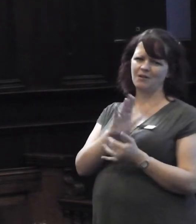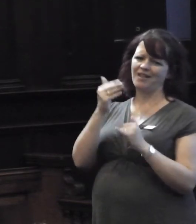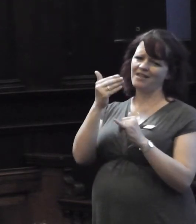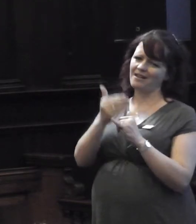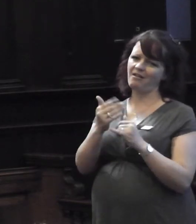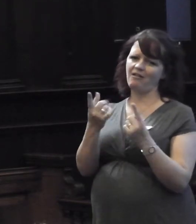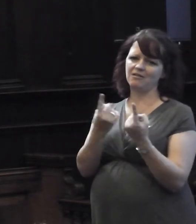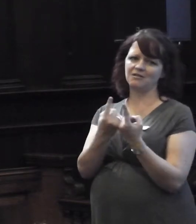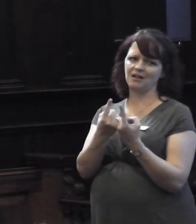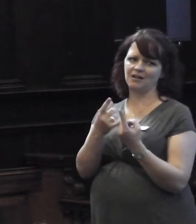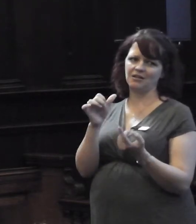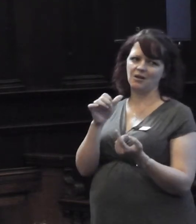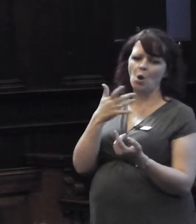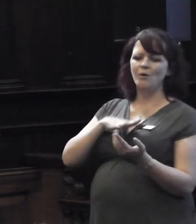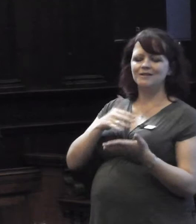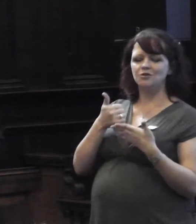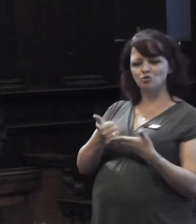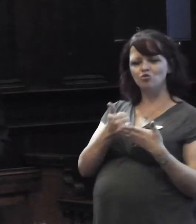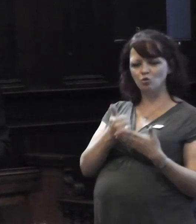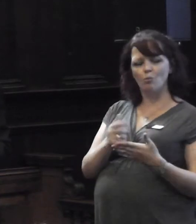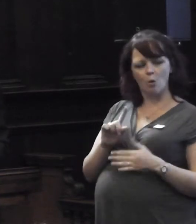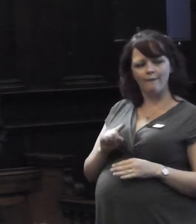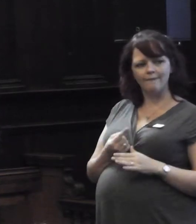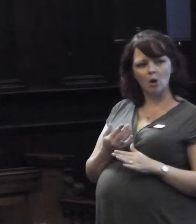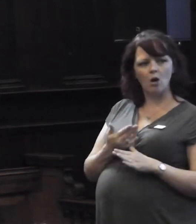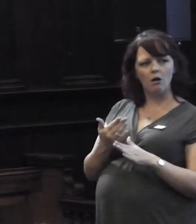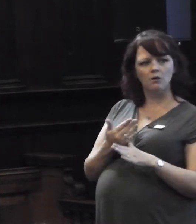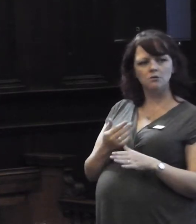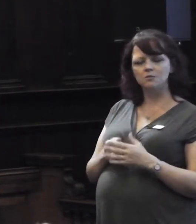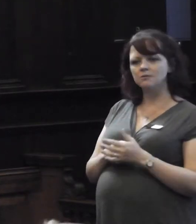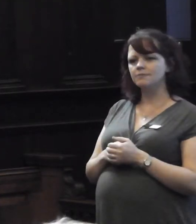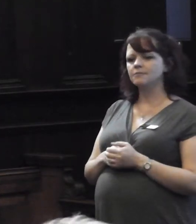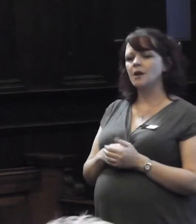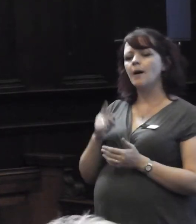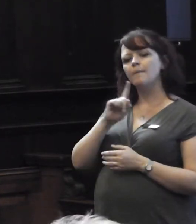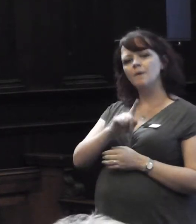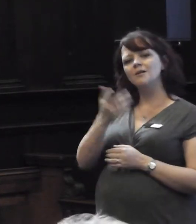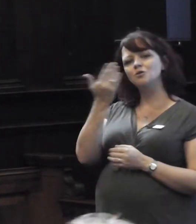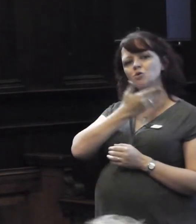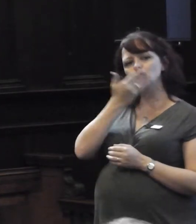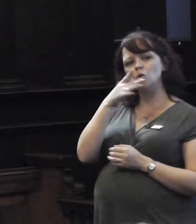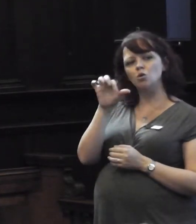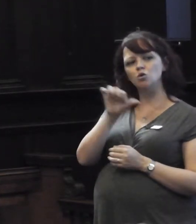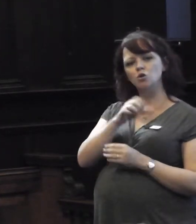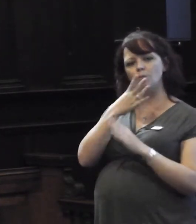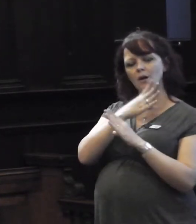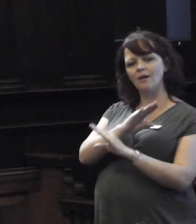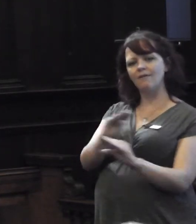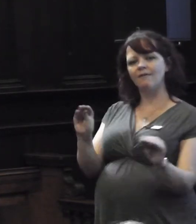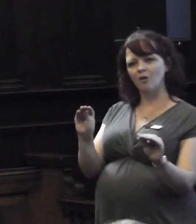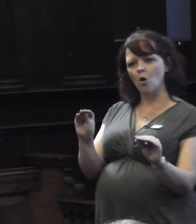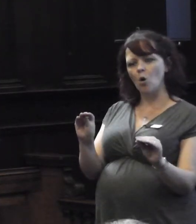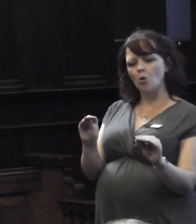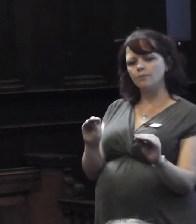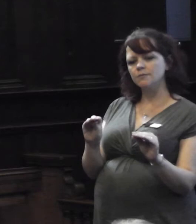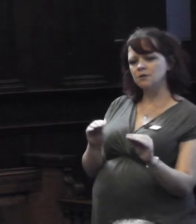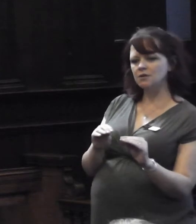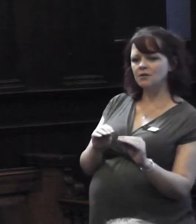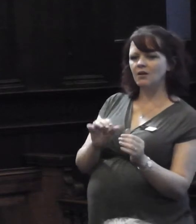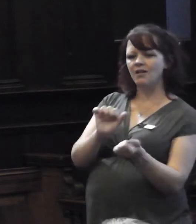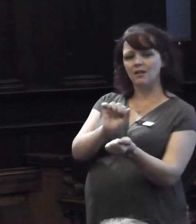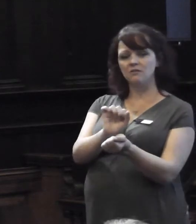resort. But schools should be told that custody